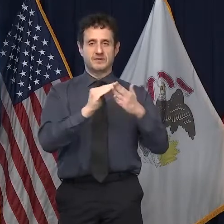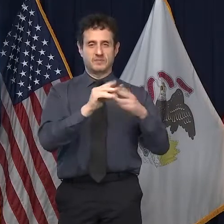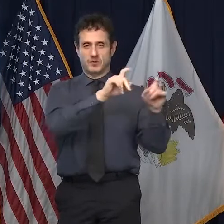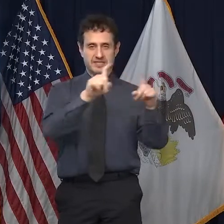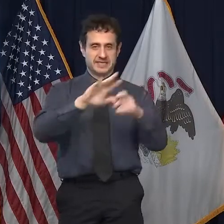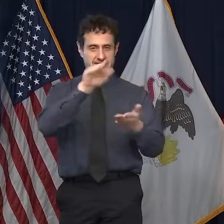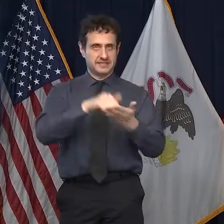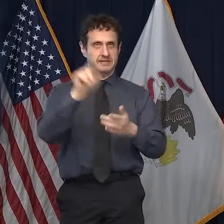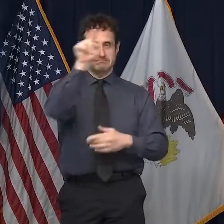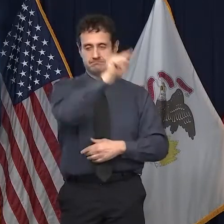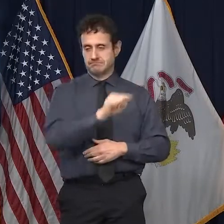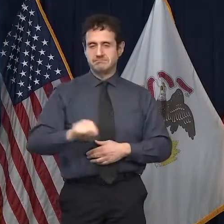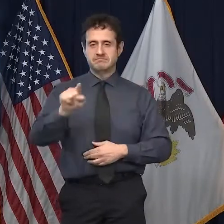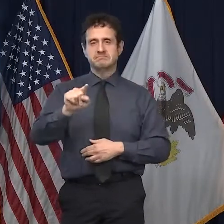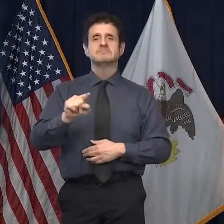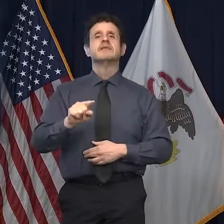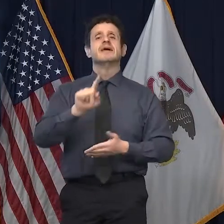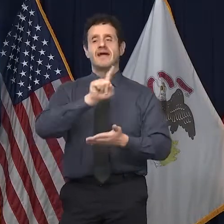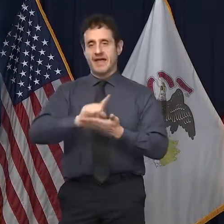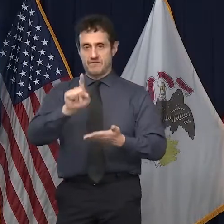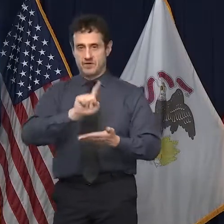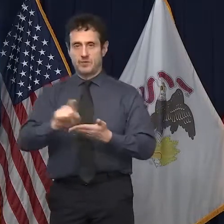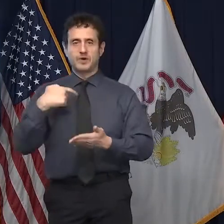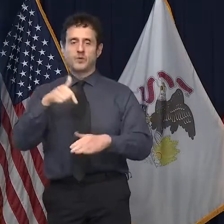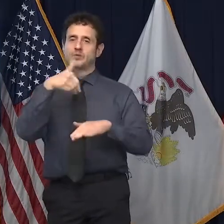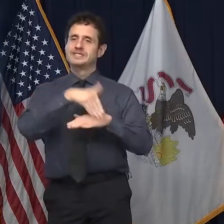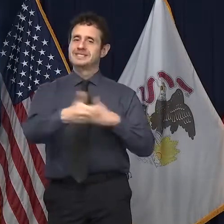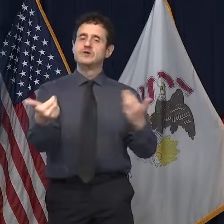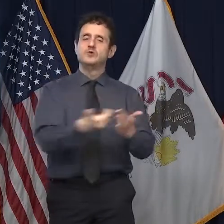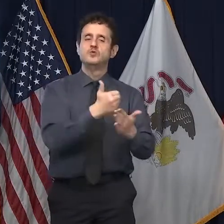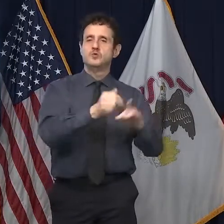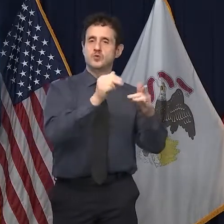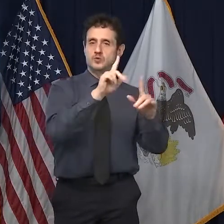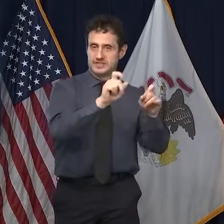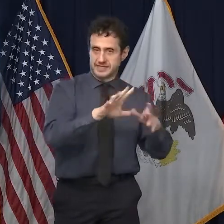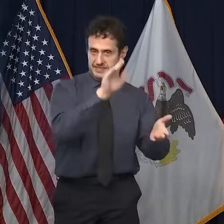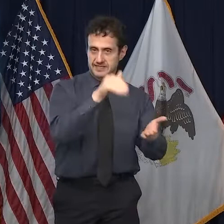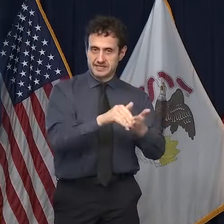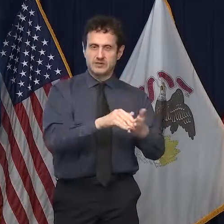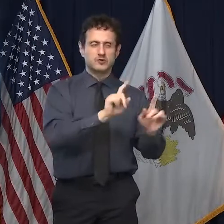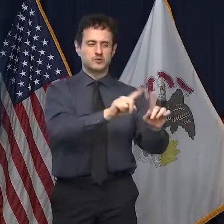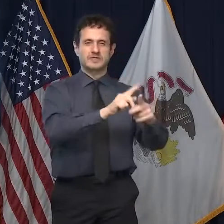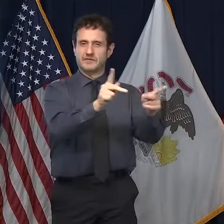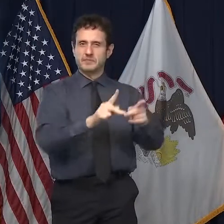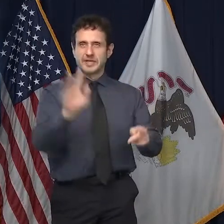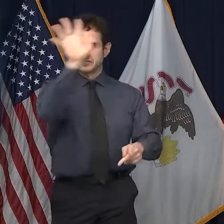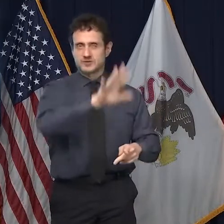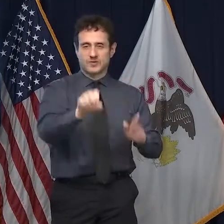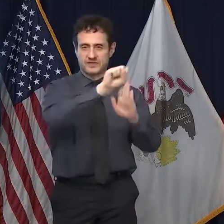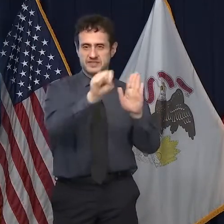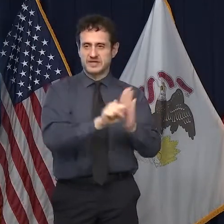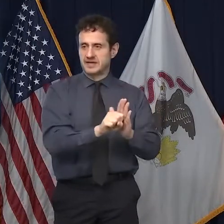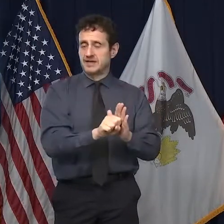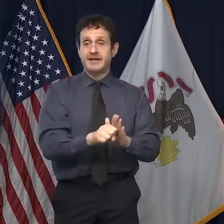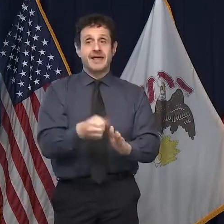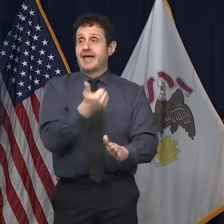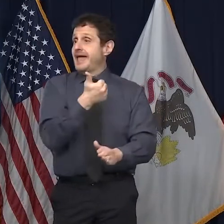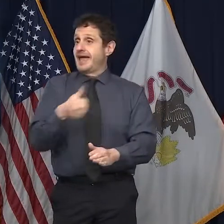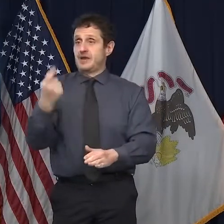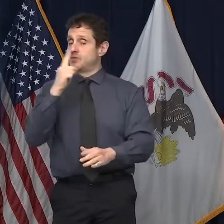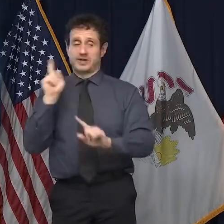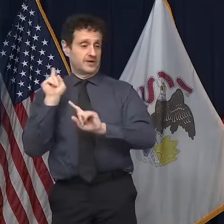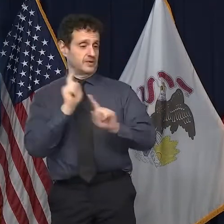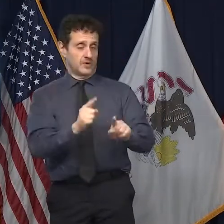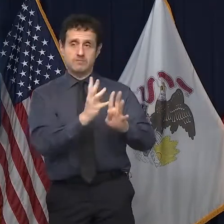mobile testing teams are dispatched each week to additional locations around the state. Anyone can be tested at these sites.